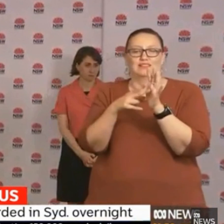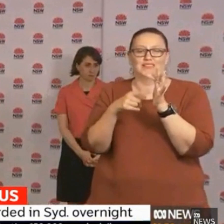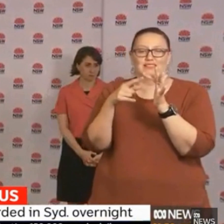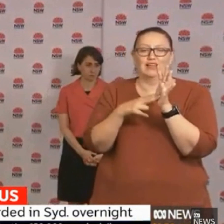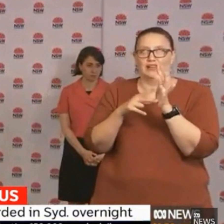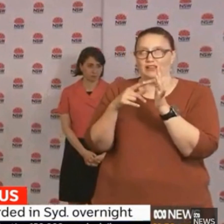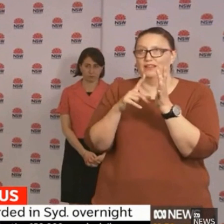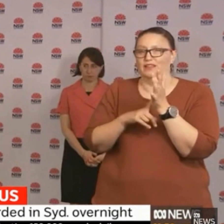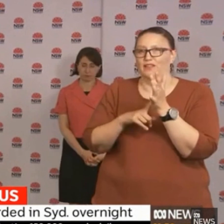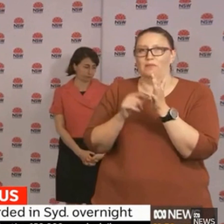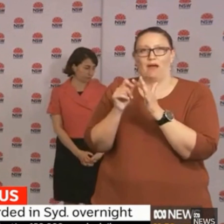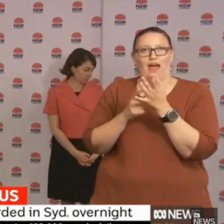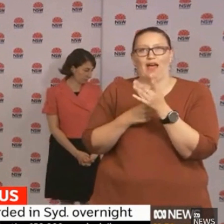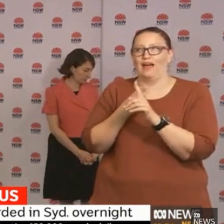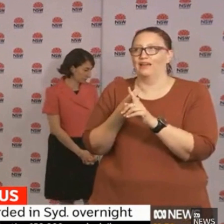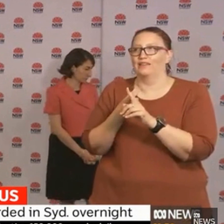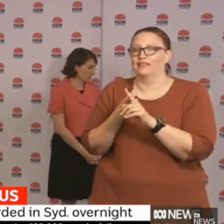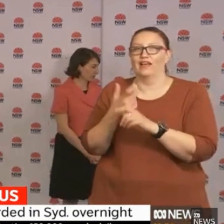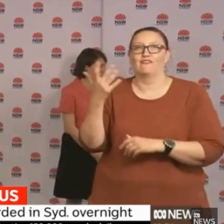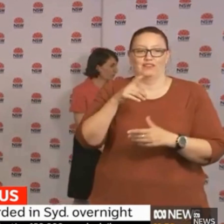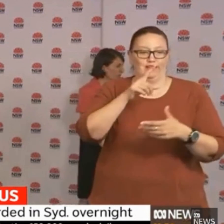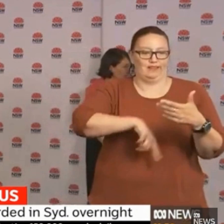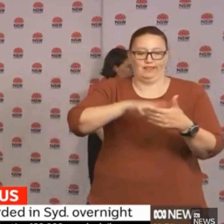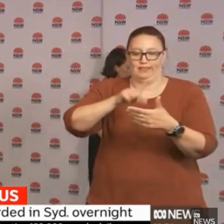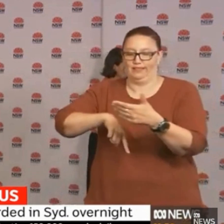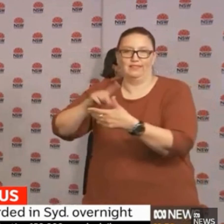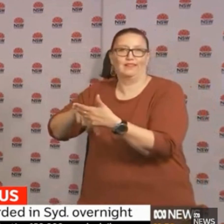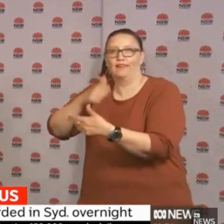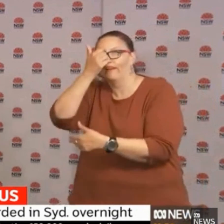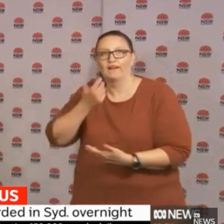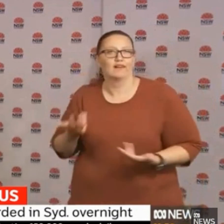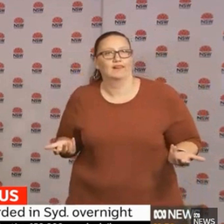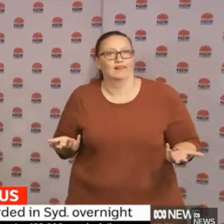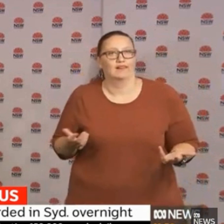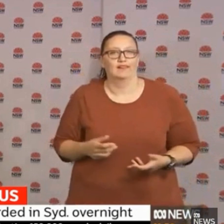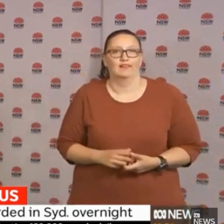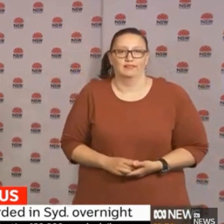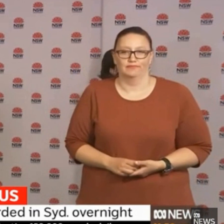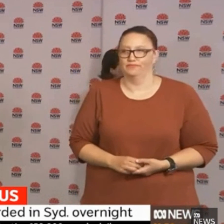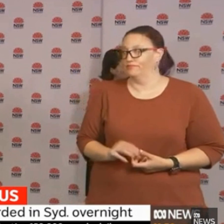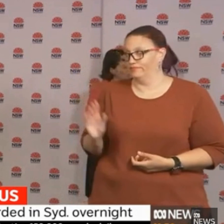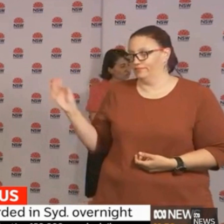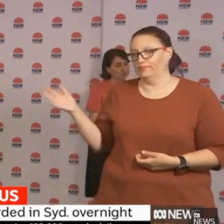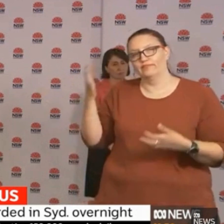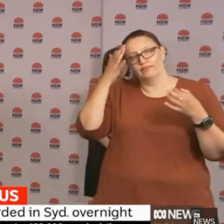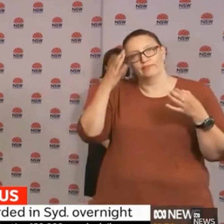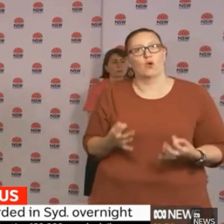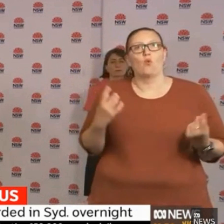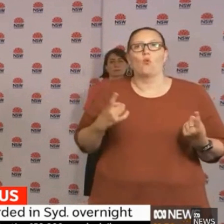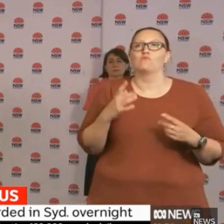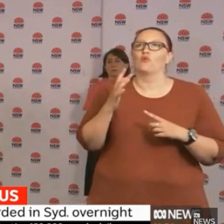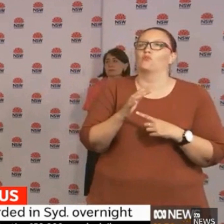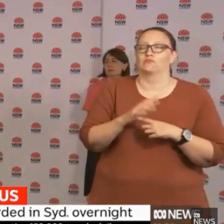Park. What do you make of the 15 pins that police have handed out since Christmas? But clearly that's a matter for police to determine